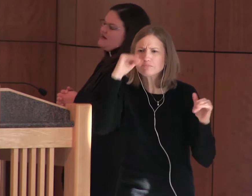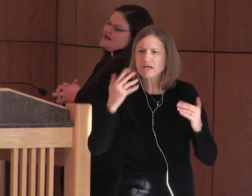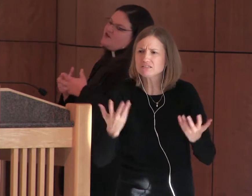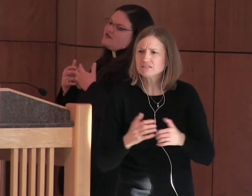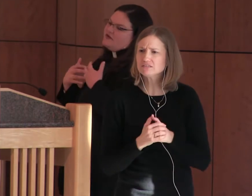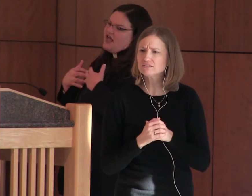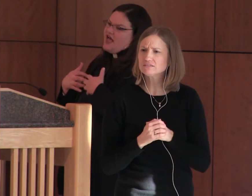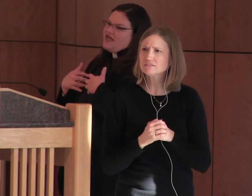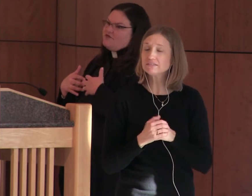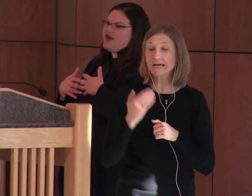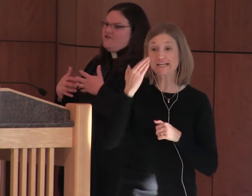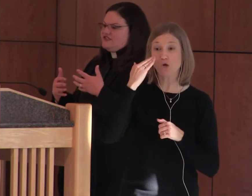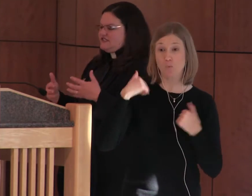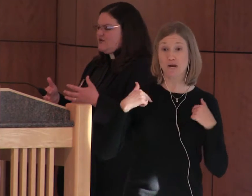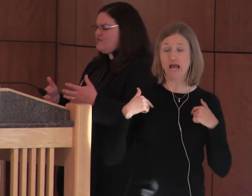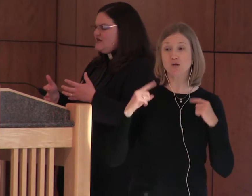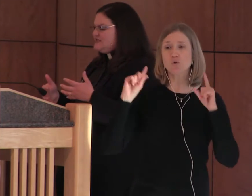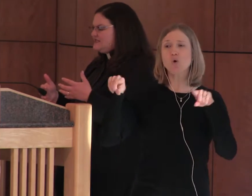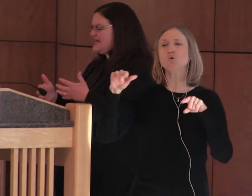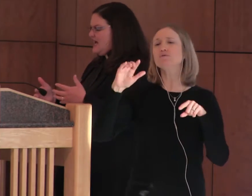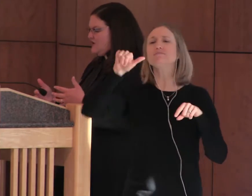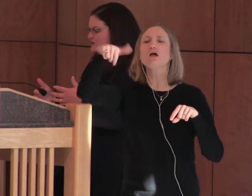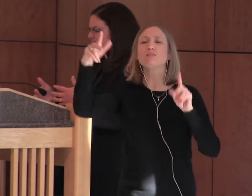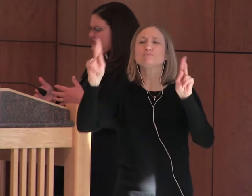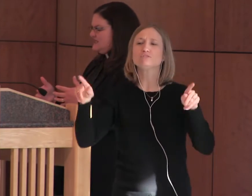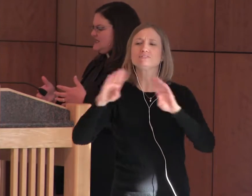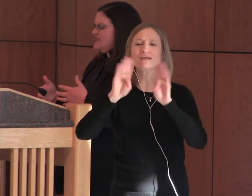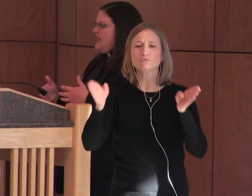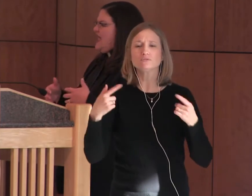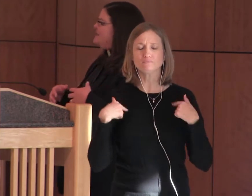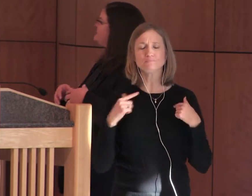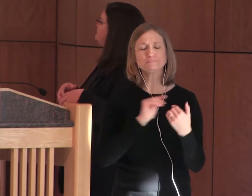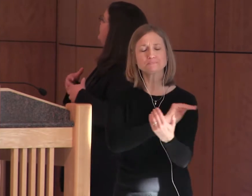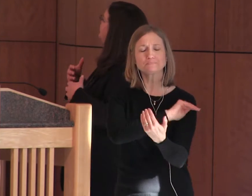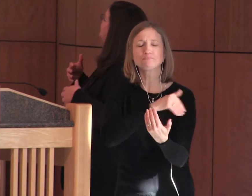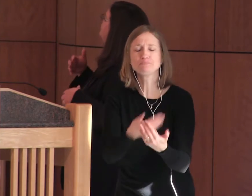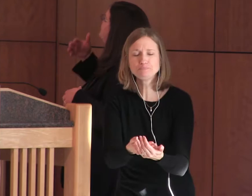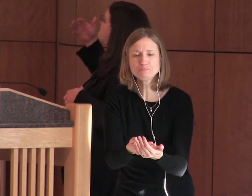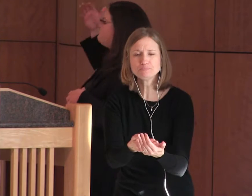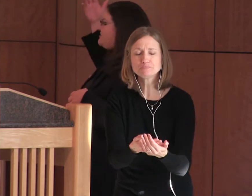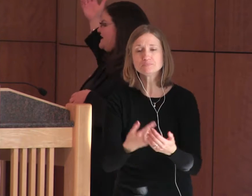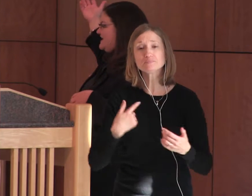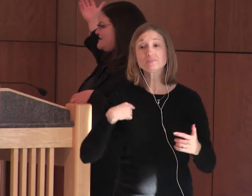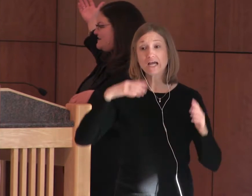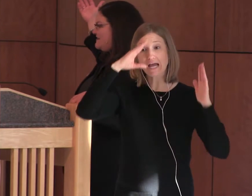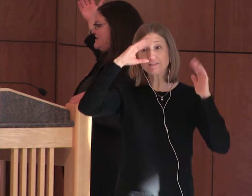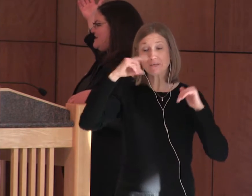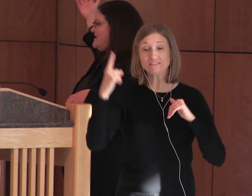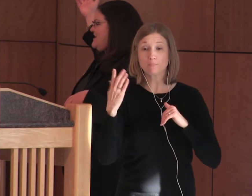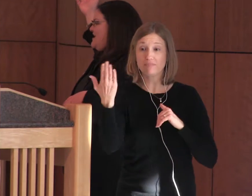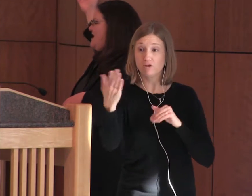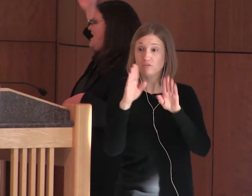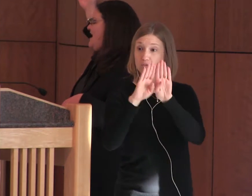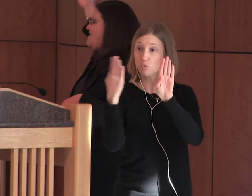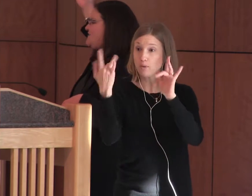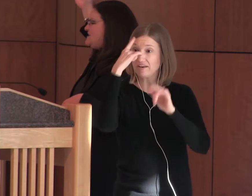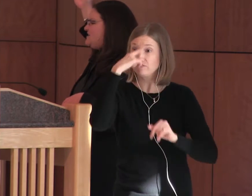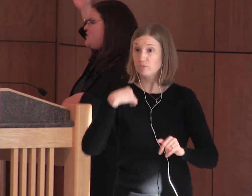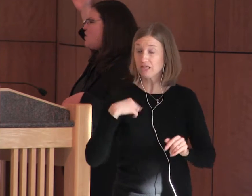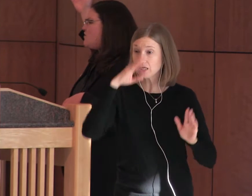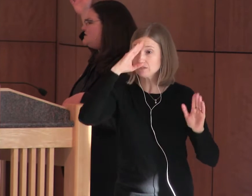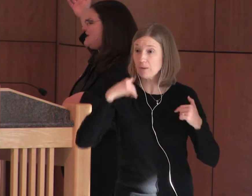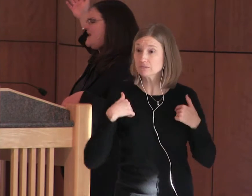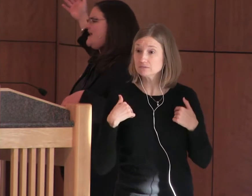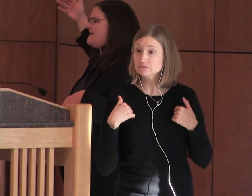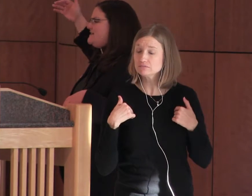Think about it. I know that when I arrive at someone's house, I expect to be greeted. And if